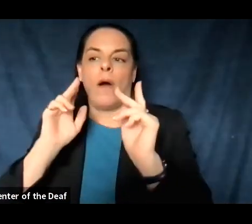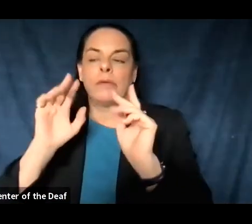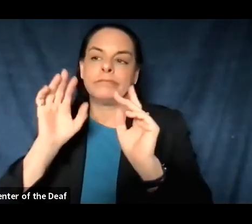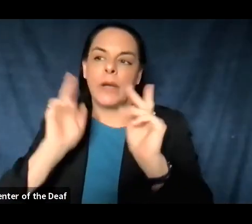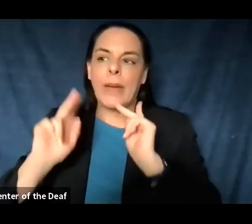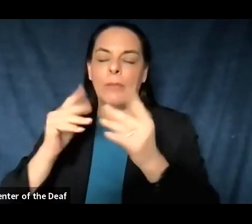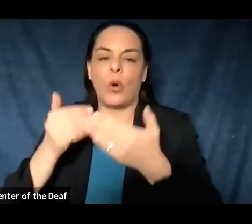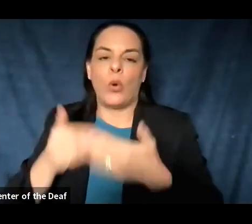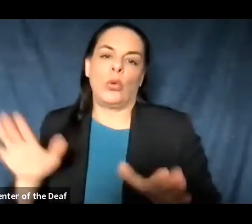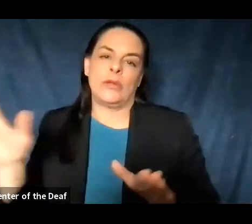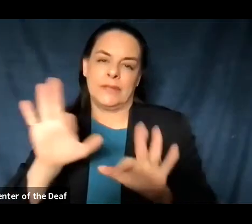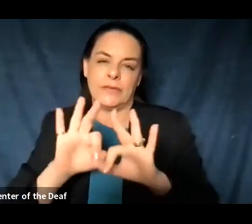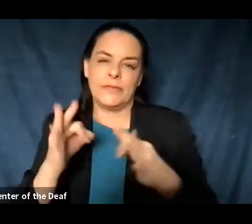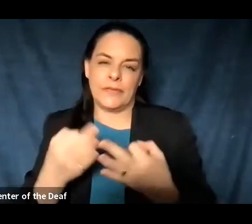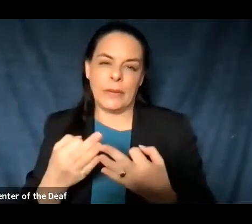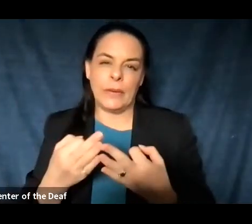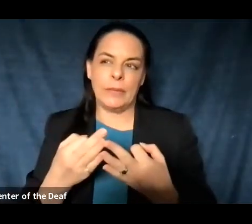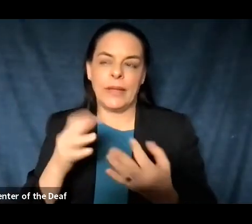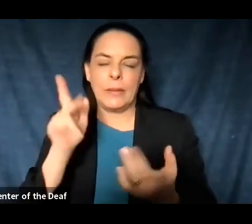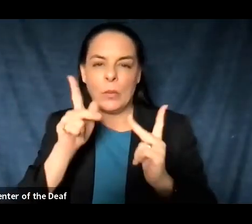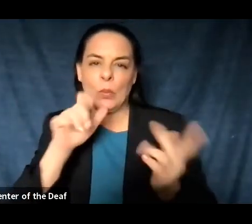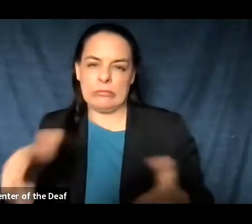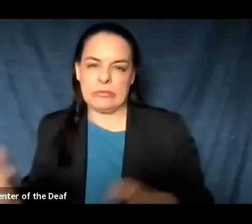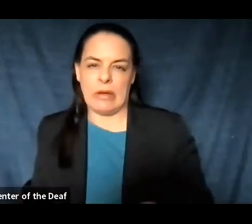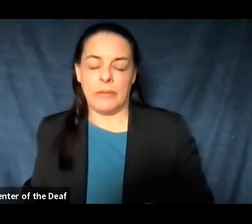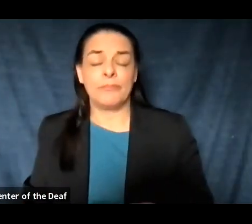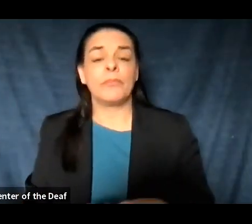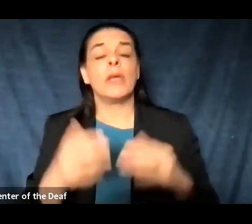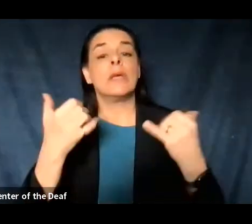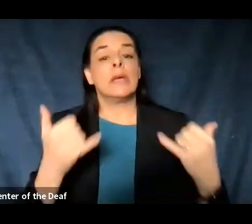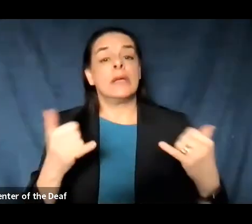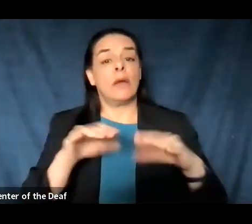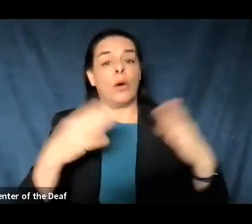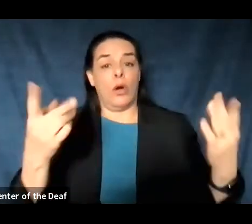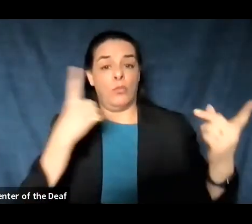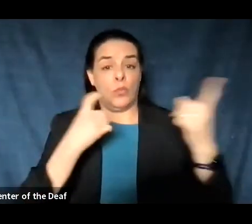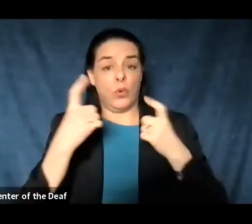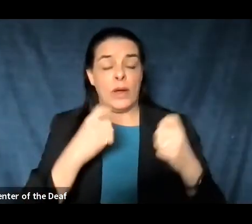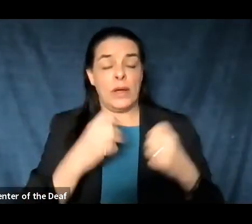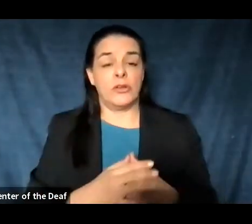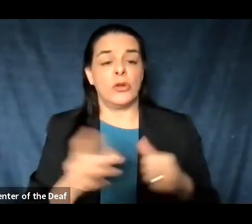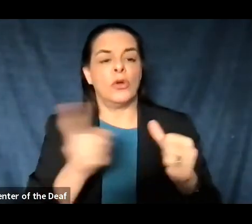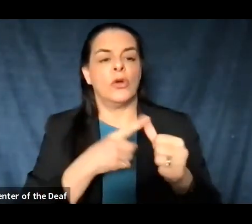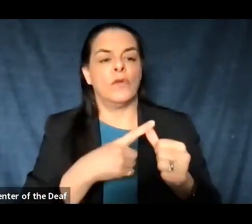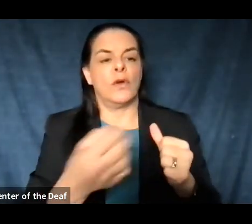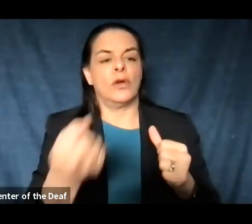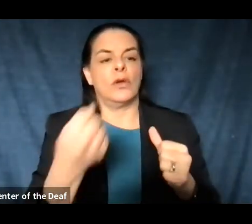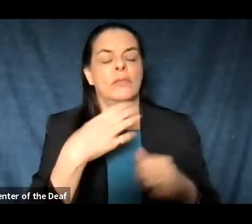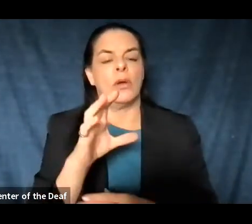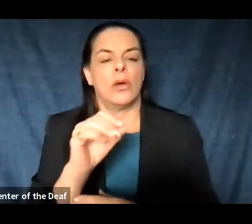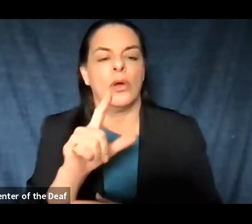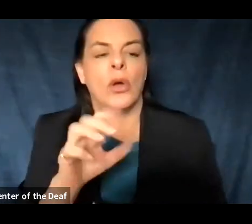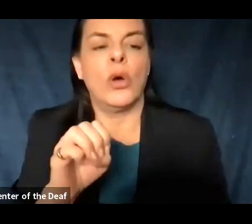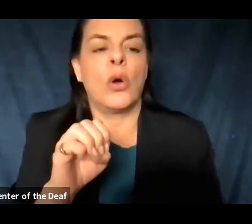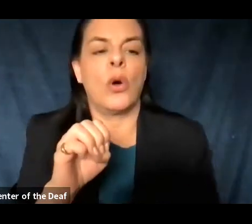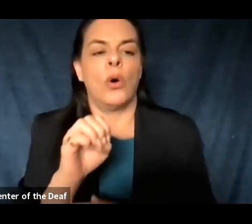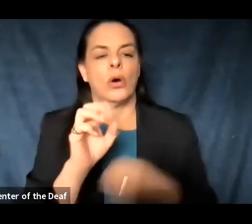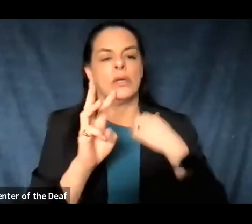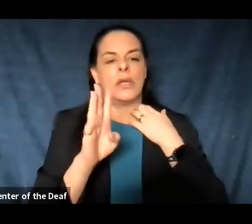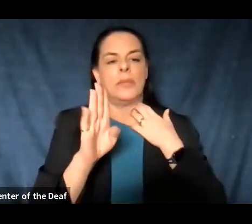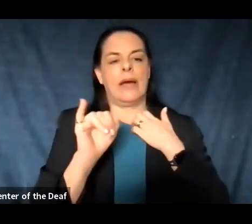now I'll open it up for questions. All right, the first question we have submitted by our media colleagues is from Cole